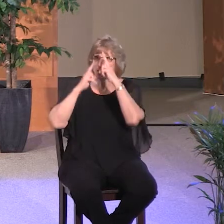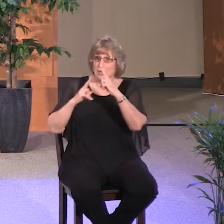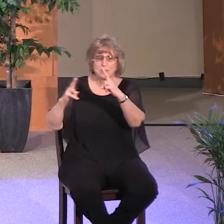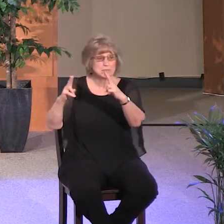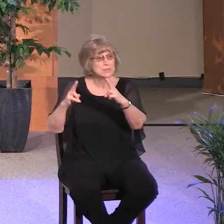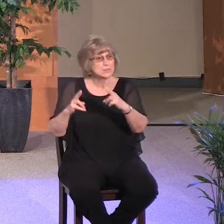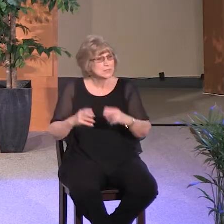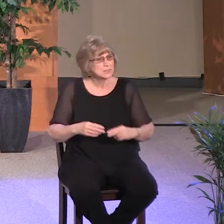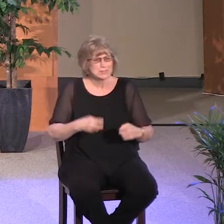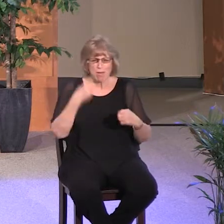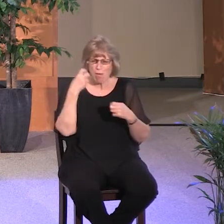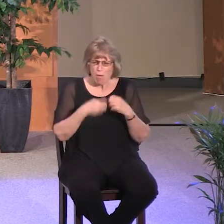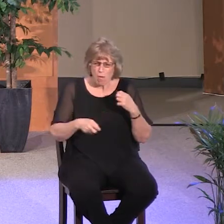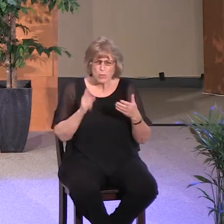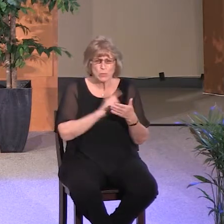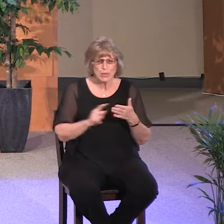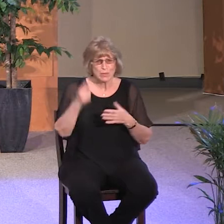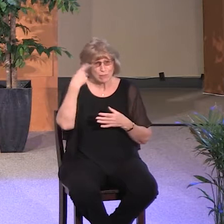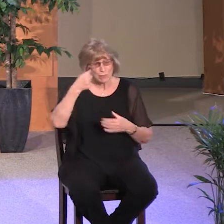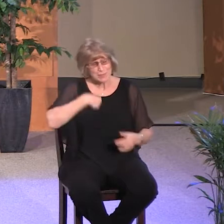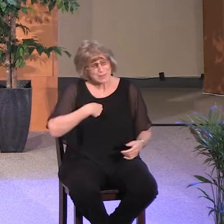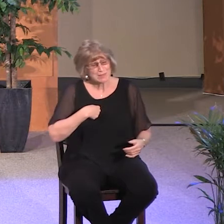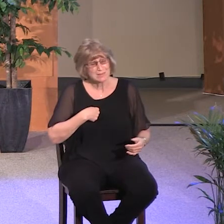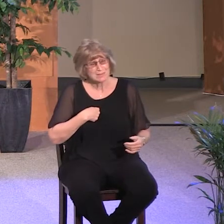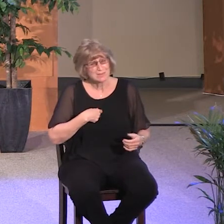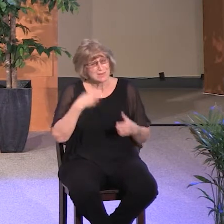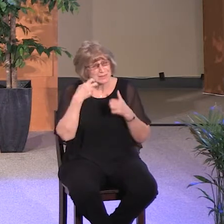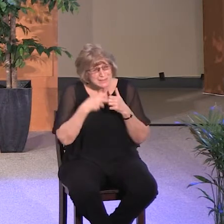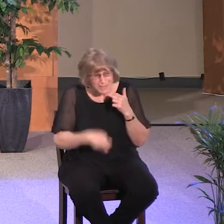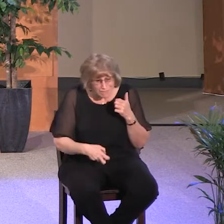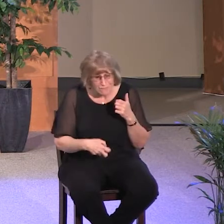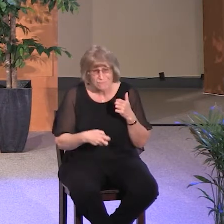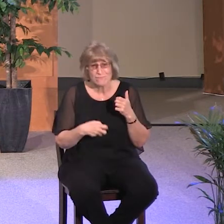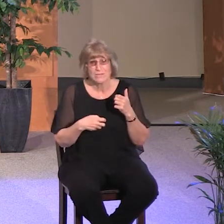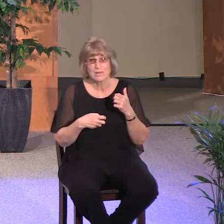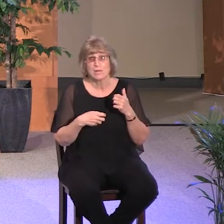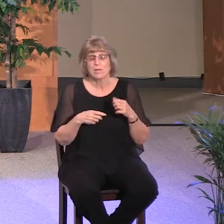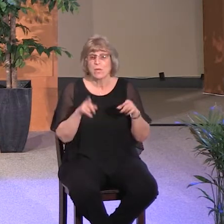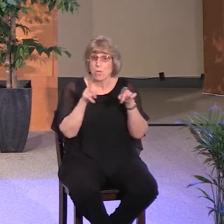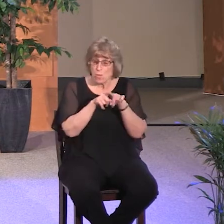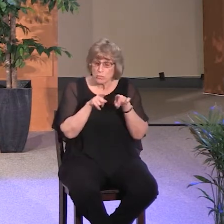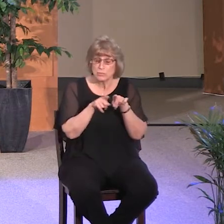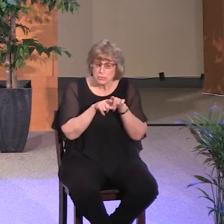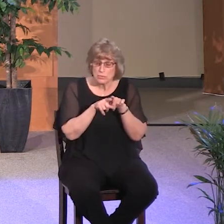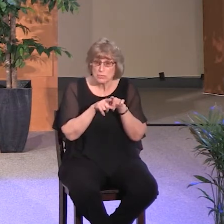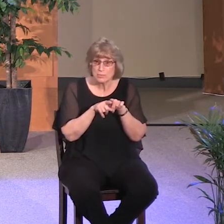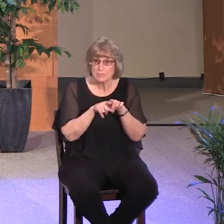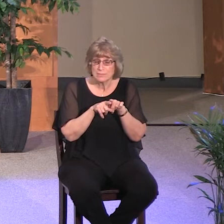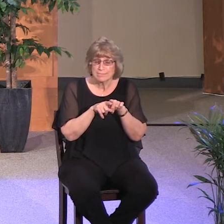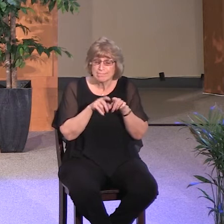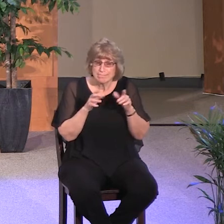tough week for me. It's been tough, and it's also been, at the same time,